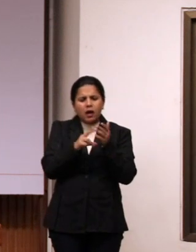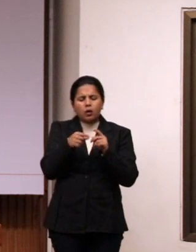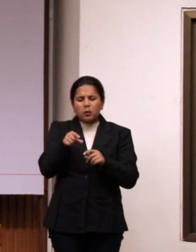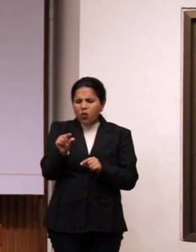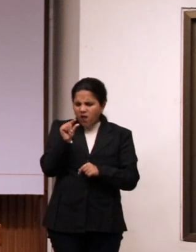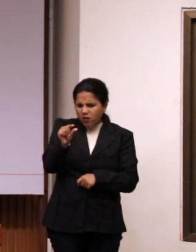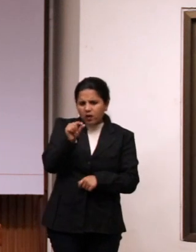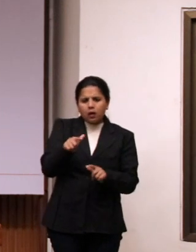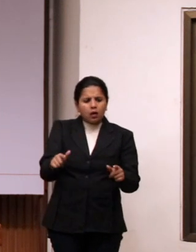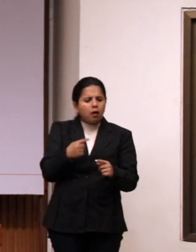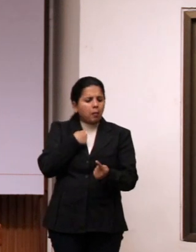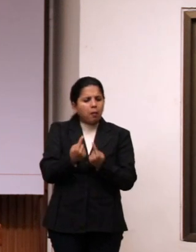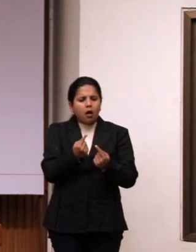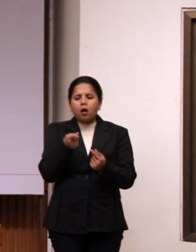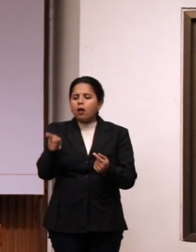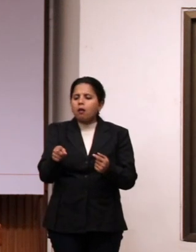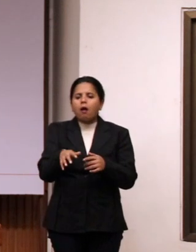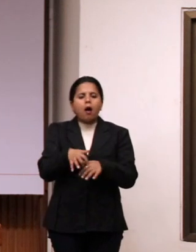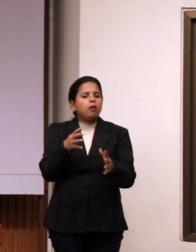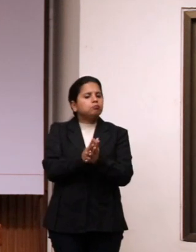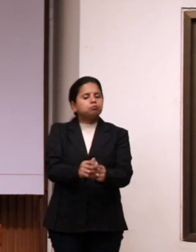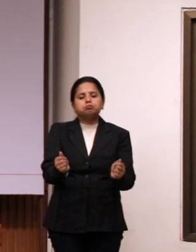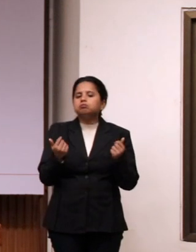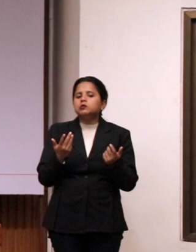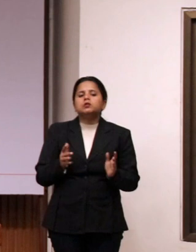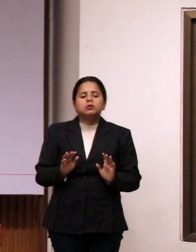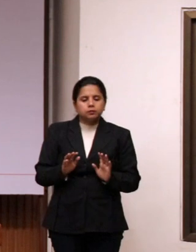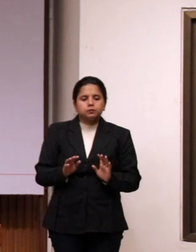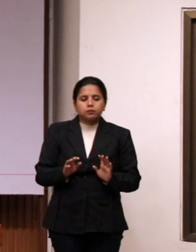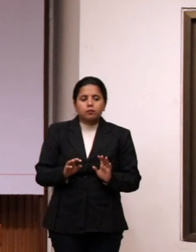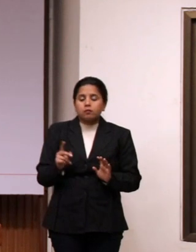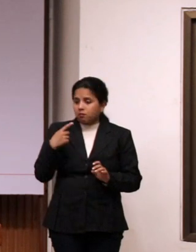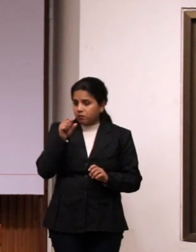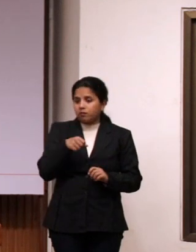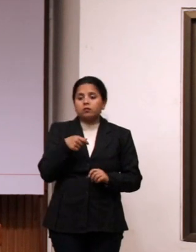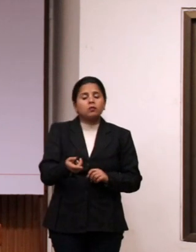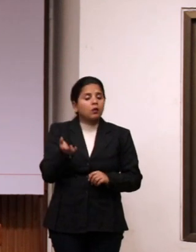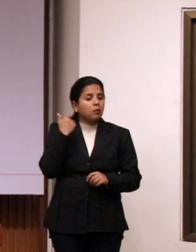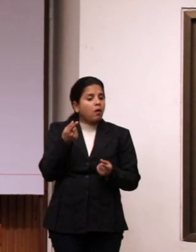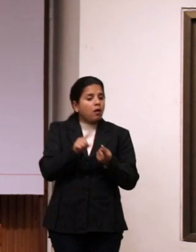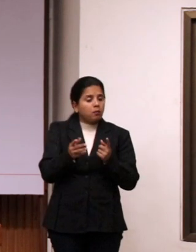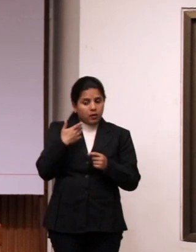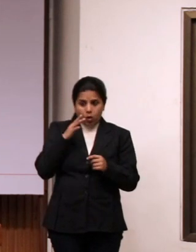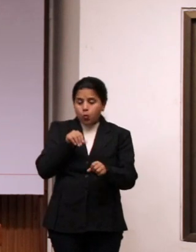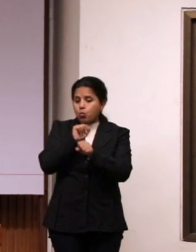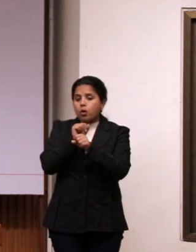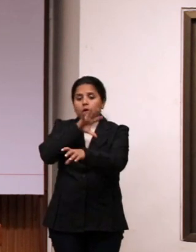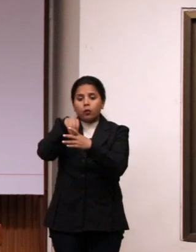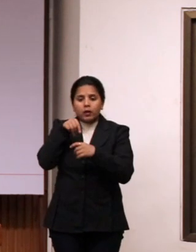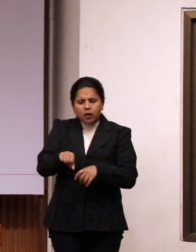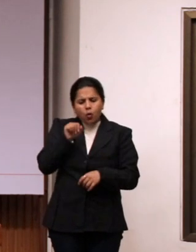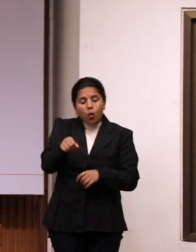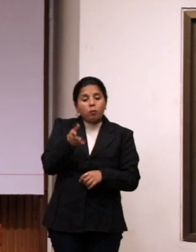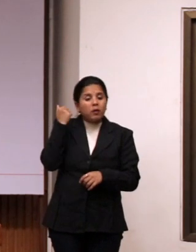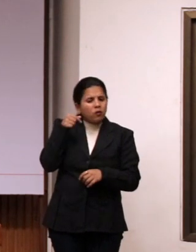gone, those animal has been wiped out. Like caracal. Yes. I reported caracal when I was working in wind on Nilgai